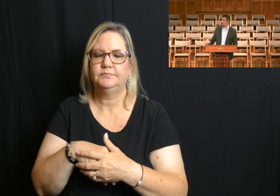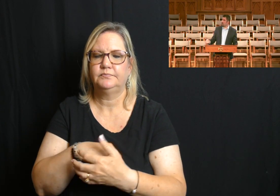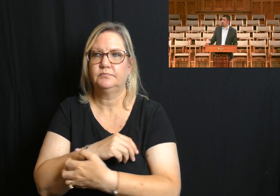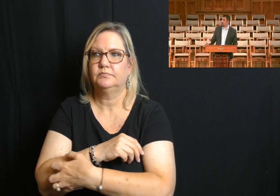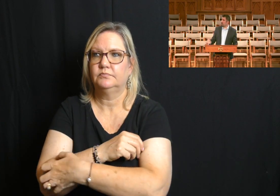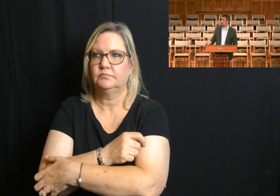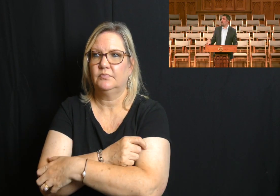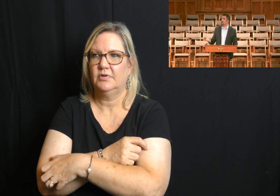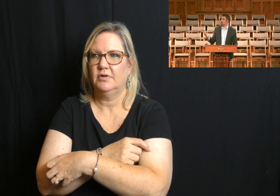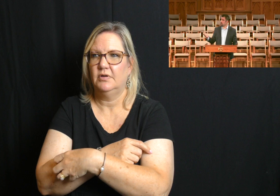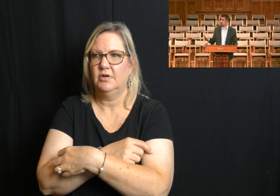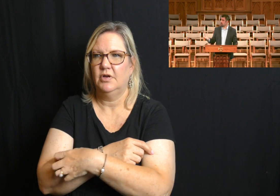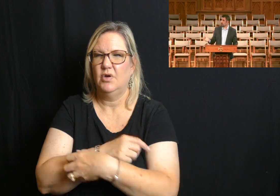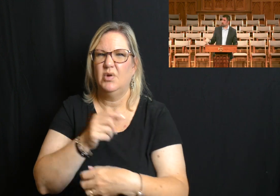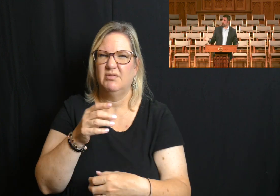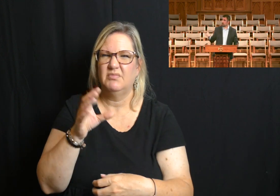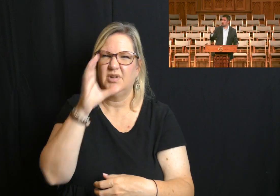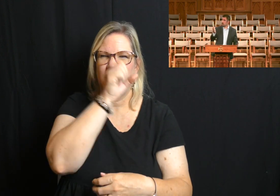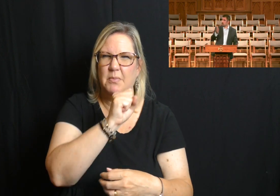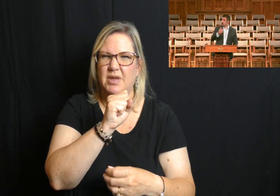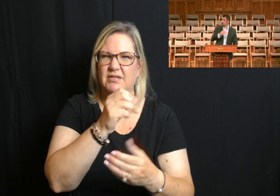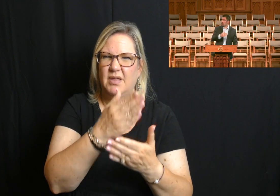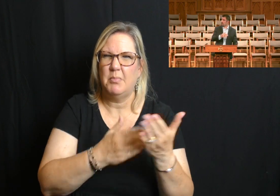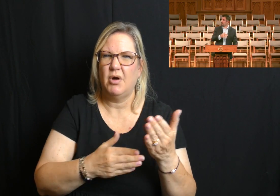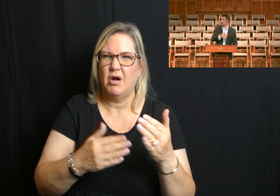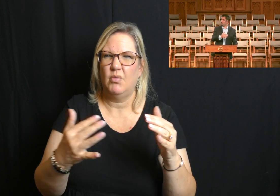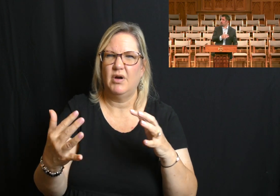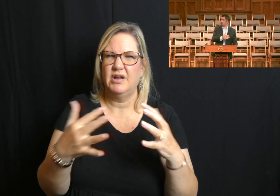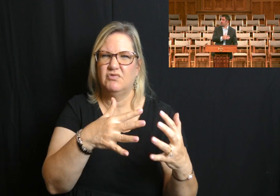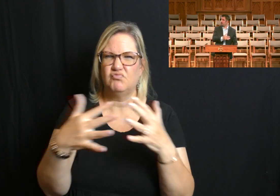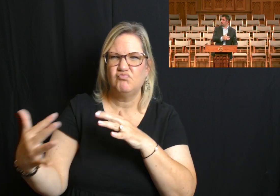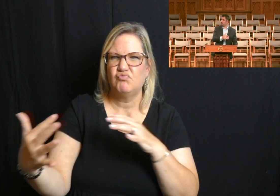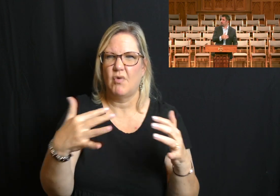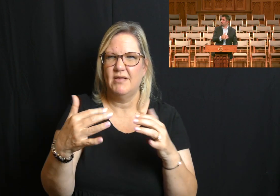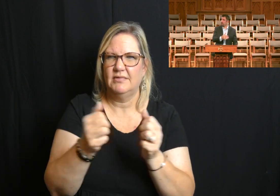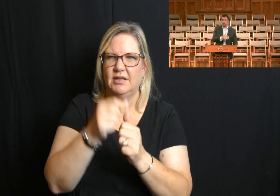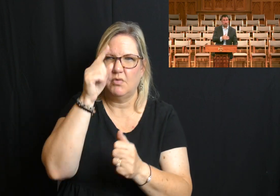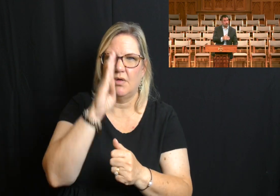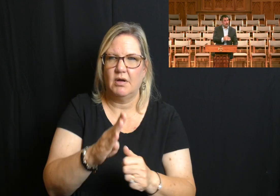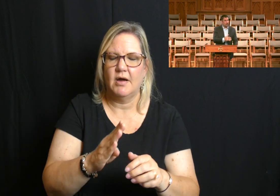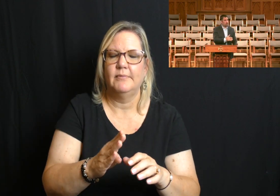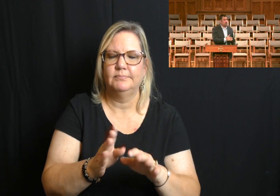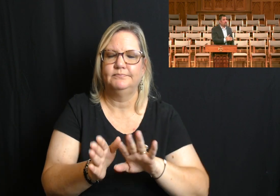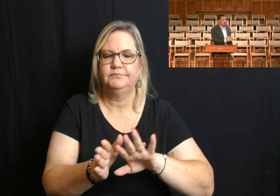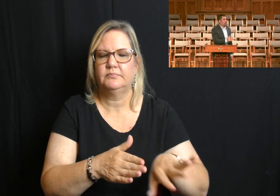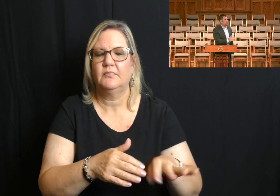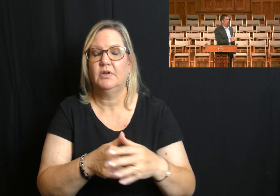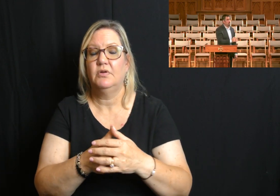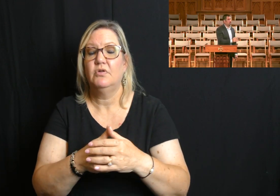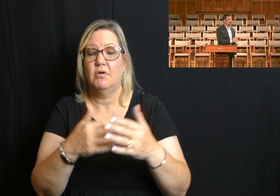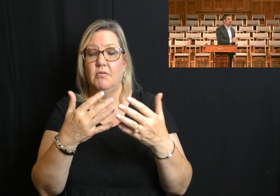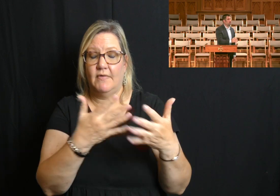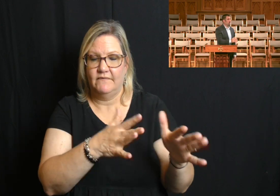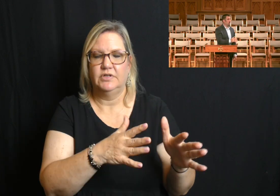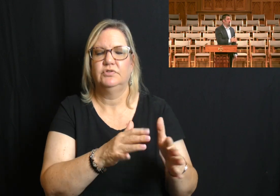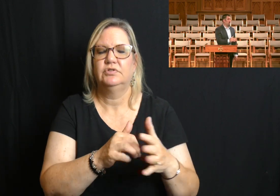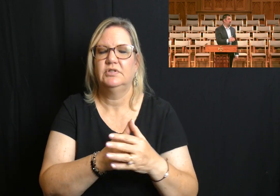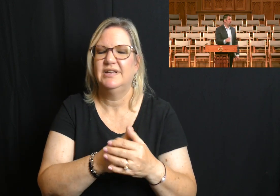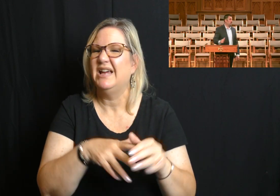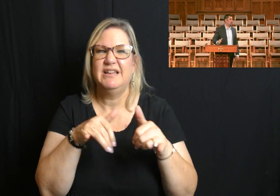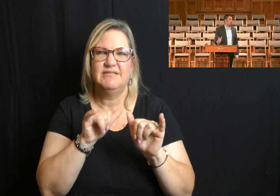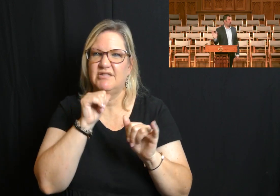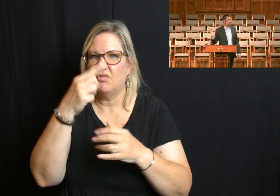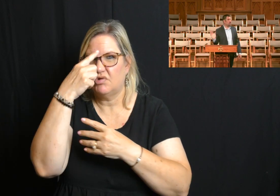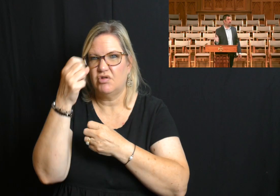part that he wrestled with God. Because he still don't trust God. After he's done all that, he's still not trusting God. And